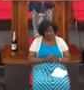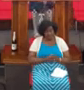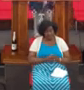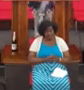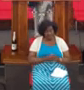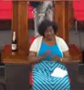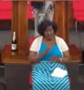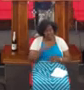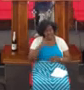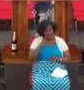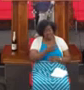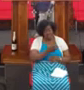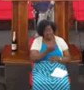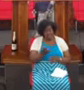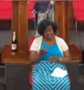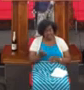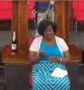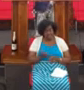I tell you,